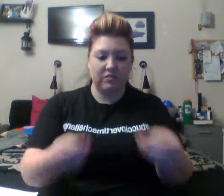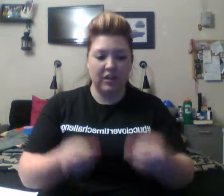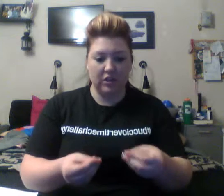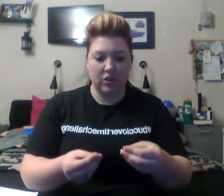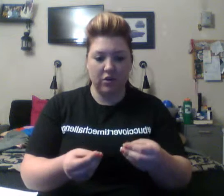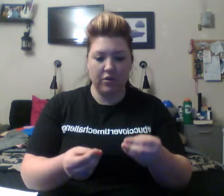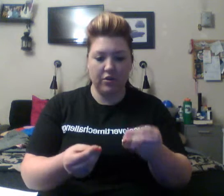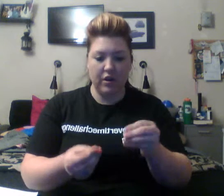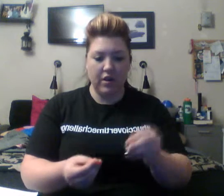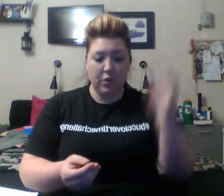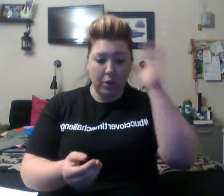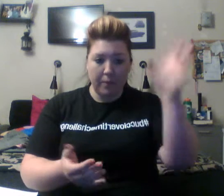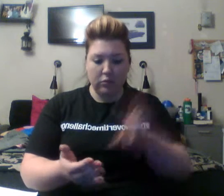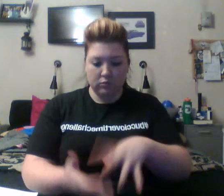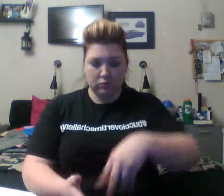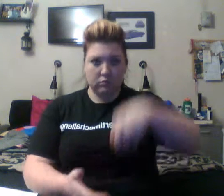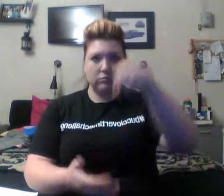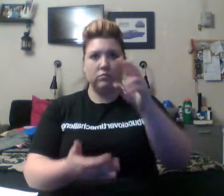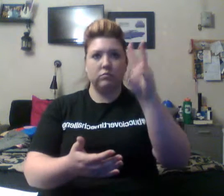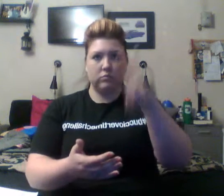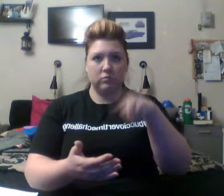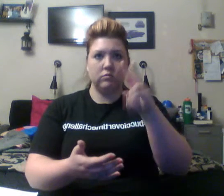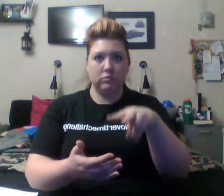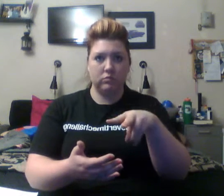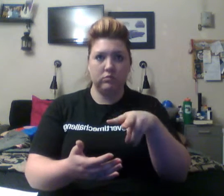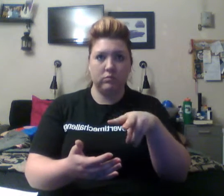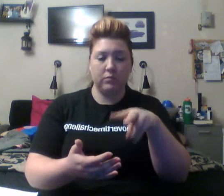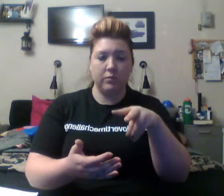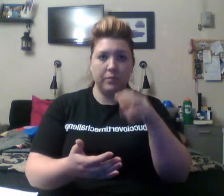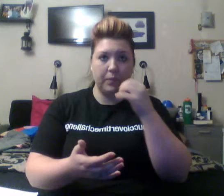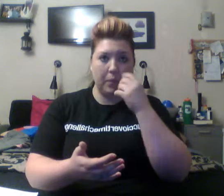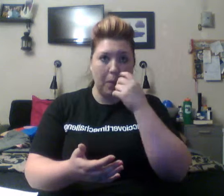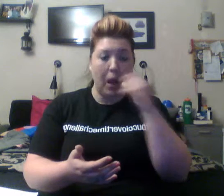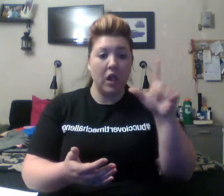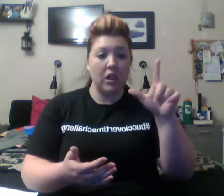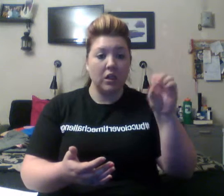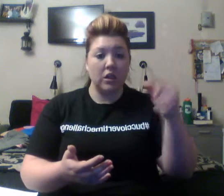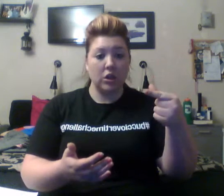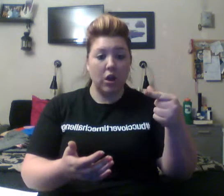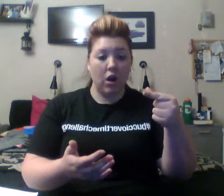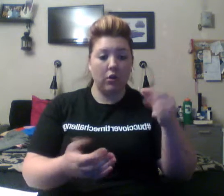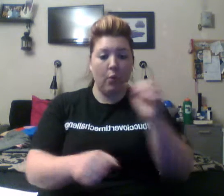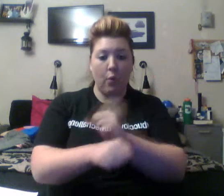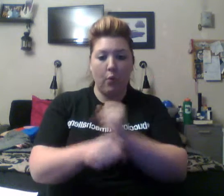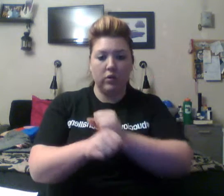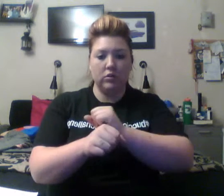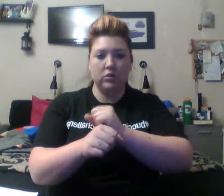up what they have on the computer. Typically nowadays they use computers. They will pull up a log of all of the employees that work there and match